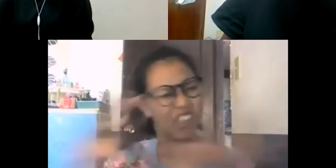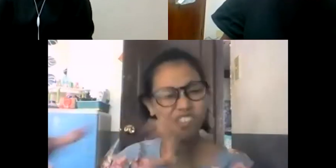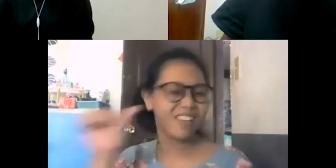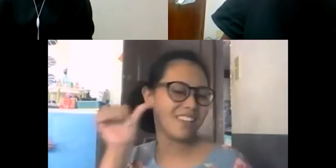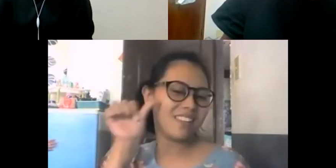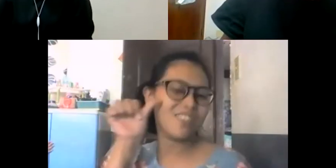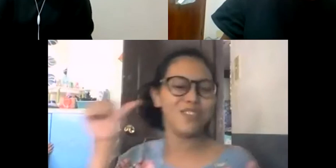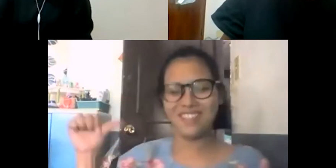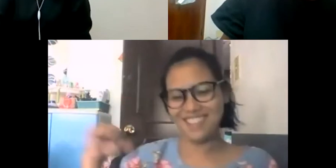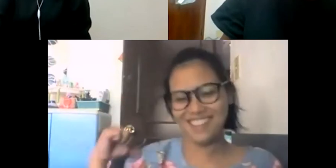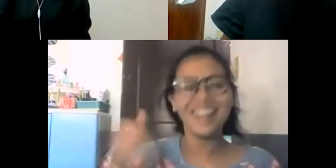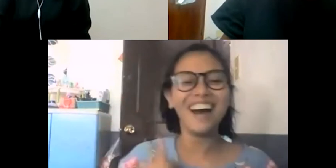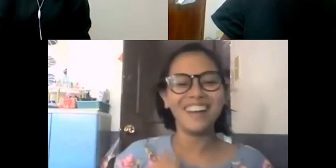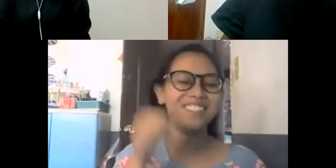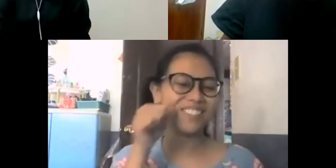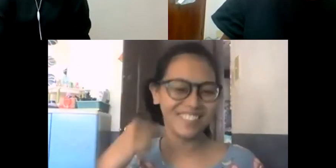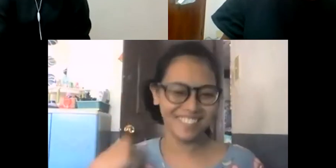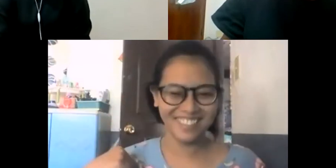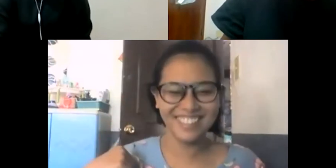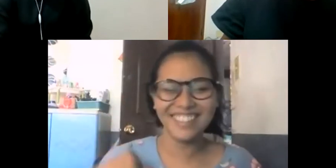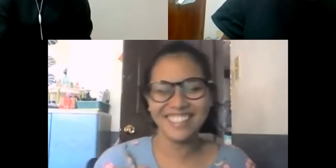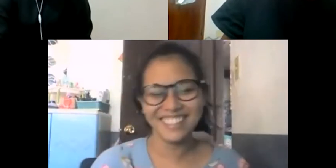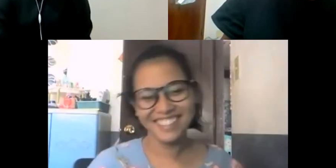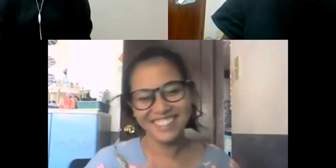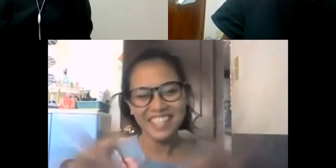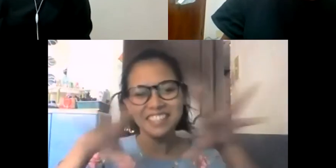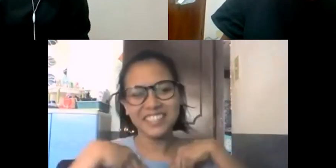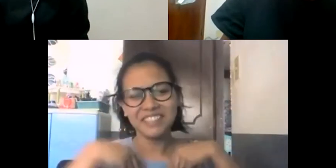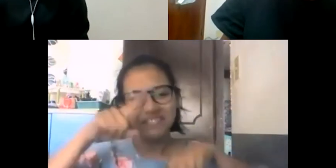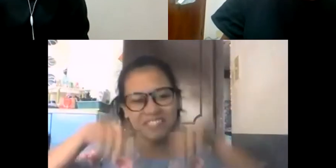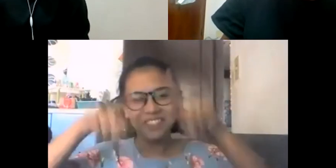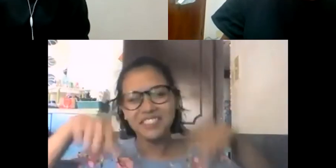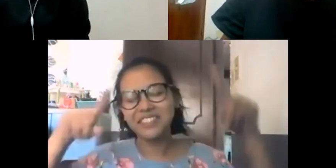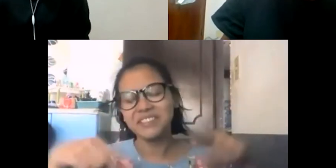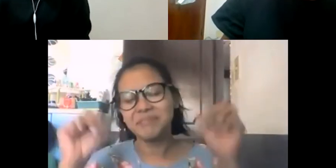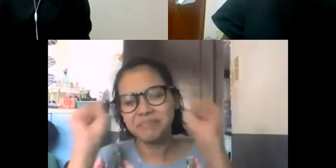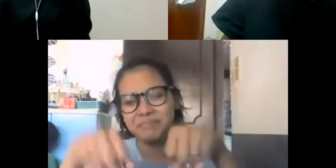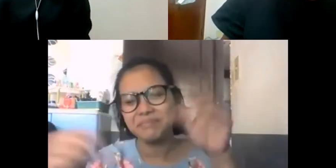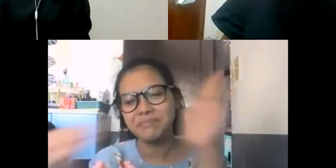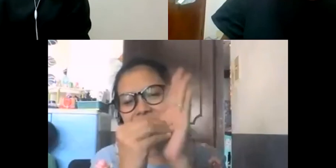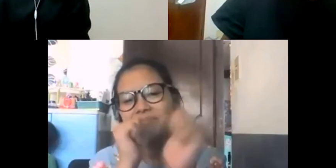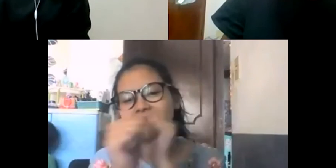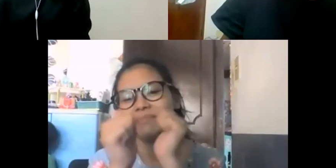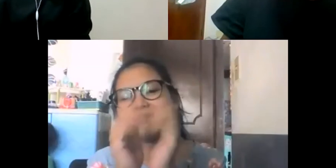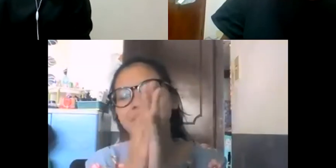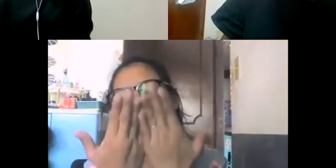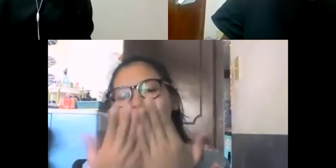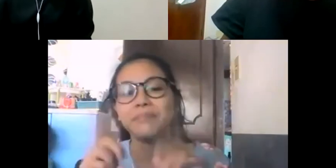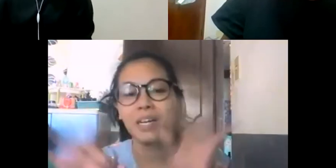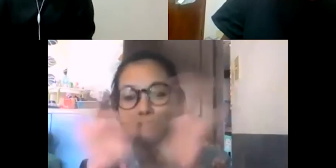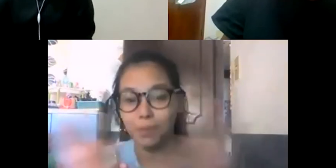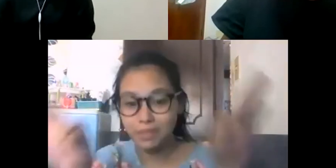signed in the middle, it could also be done two ways. So I think it should